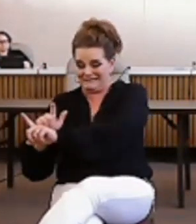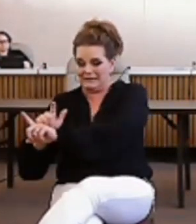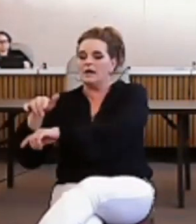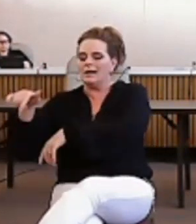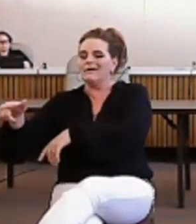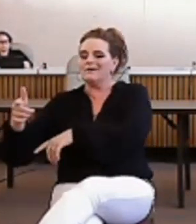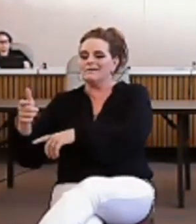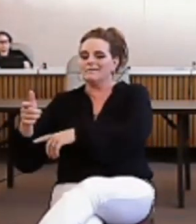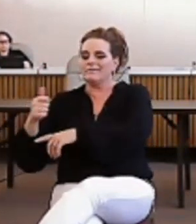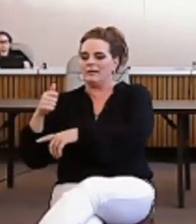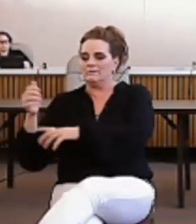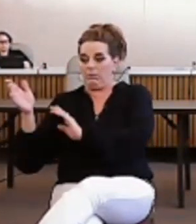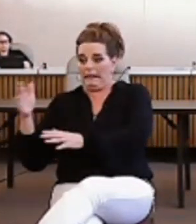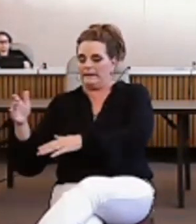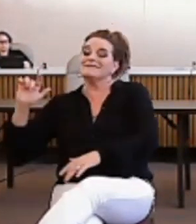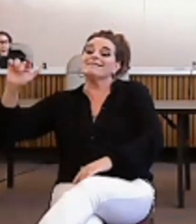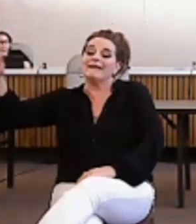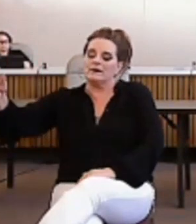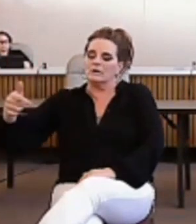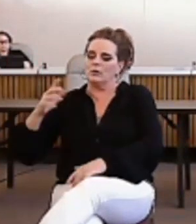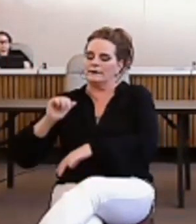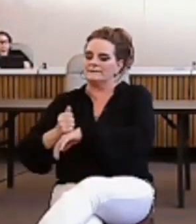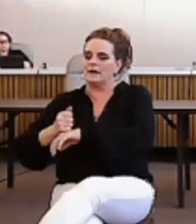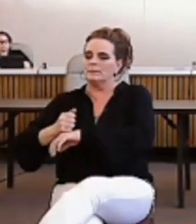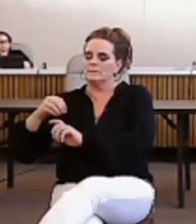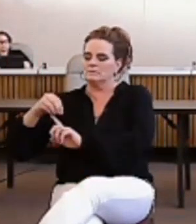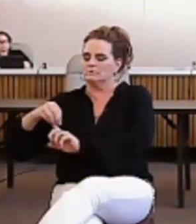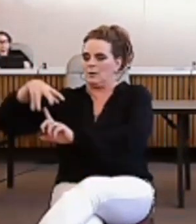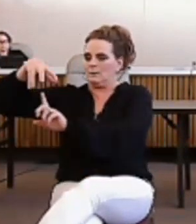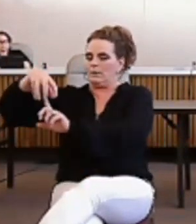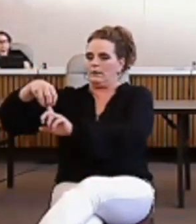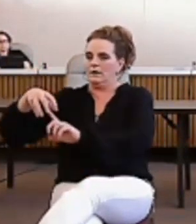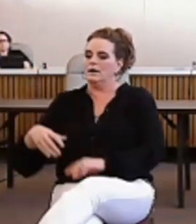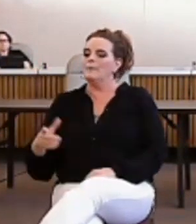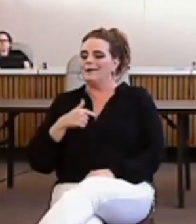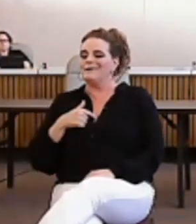the intent is later on. They're going to maybe put umbrella. But I mentioned that to the owner that they